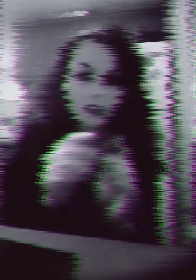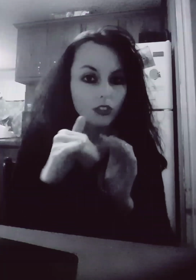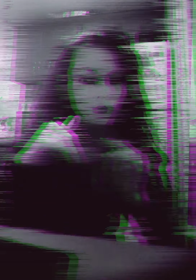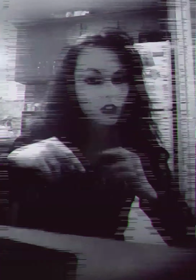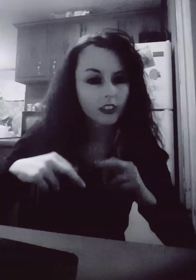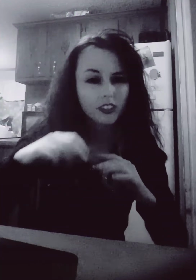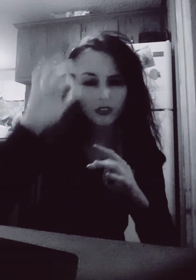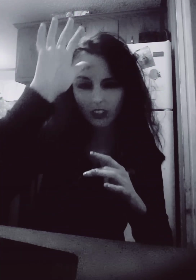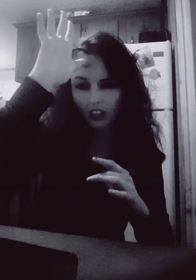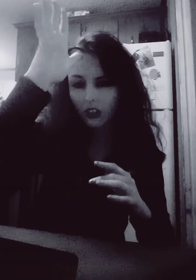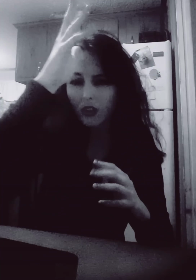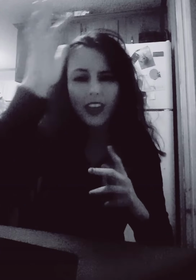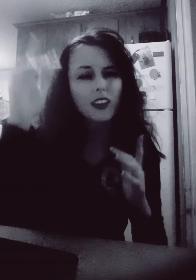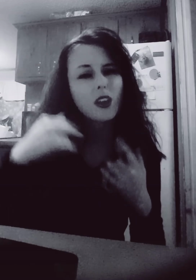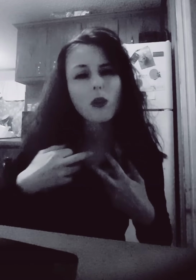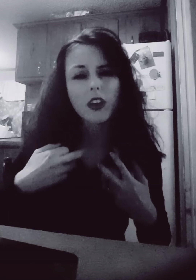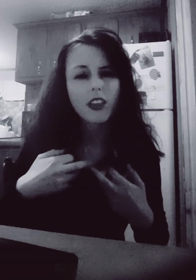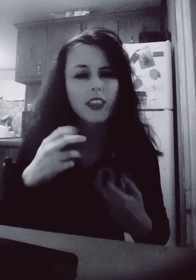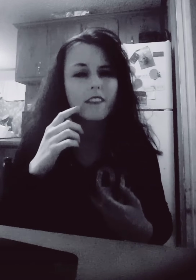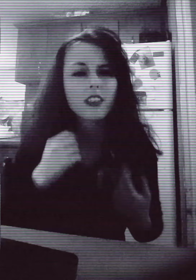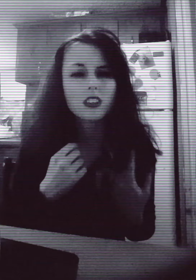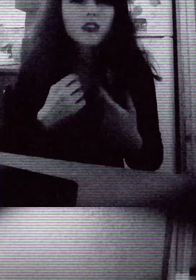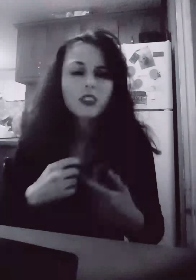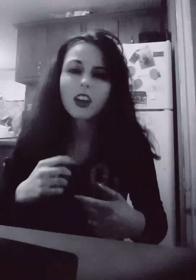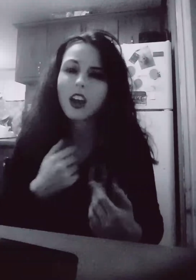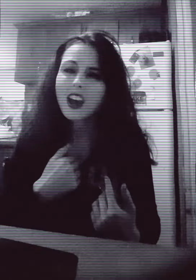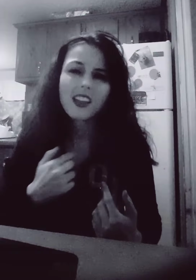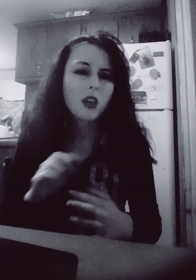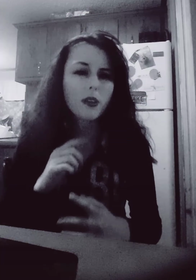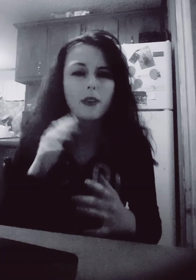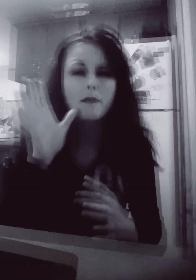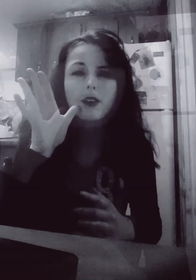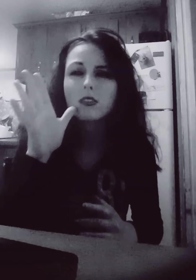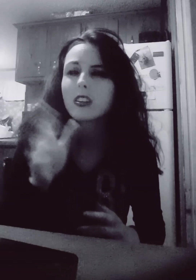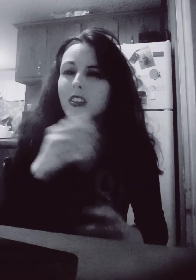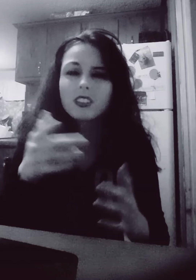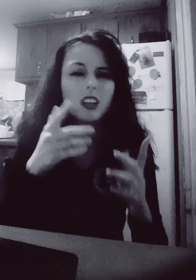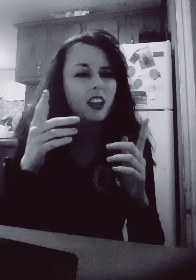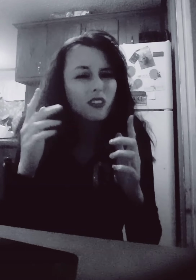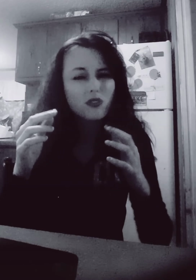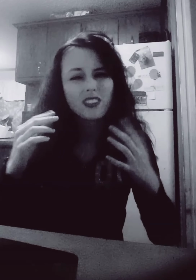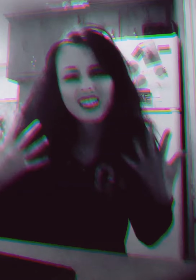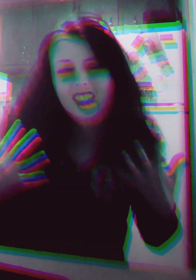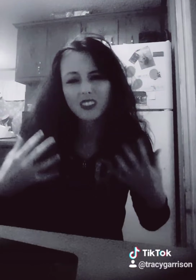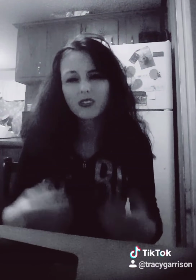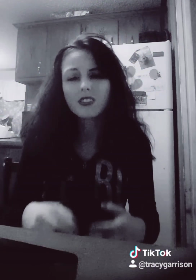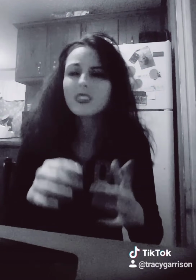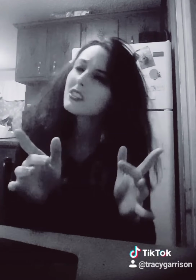Said you lost your dad, girl. I know how that feels. I lost my mom trying to deal with that still. I guess